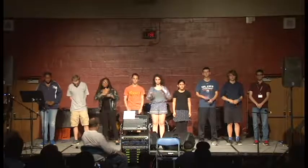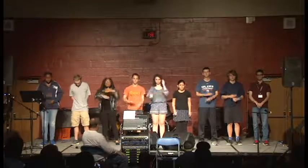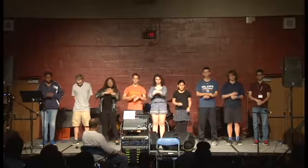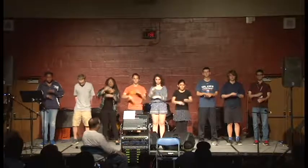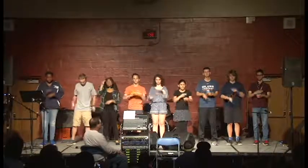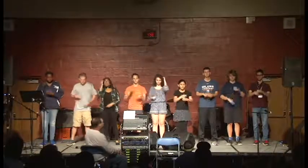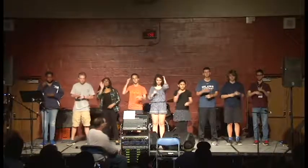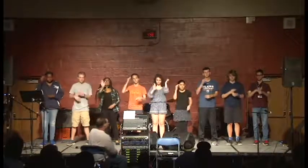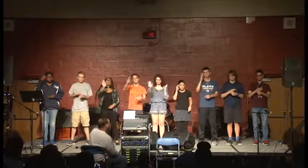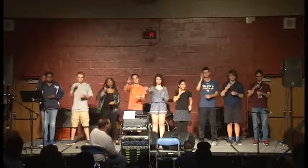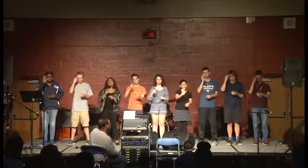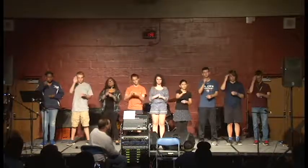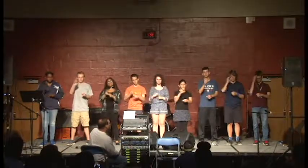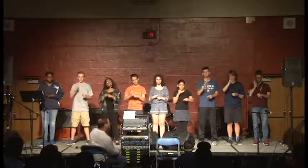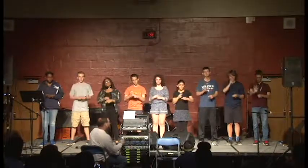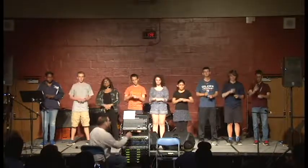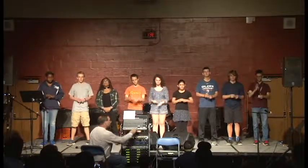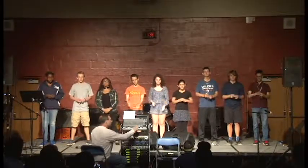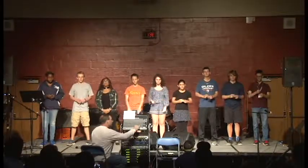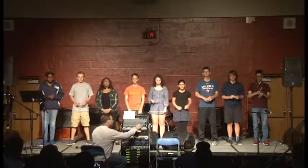And the world's gonna know your name.